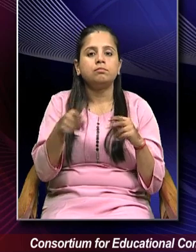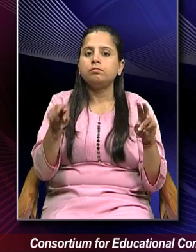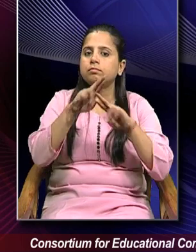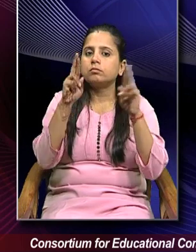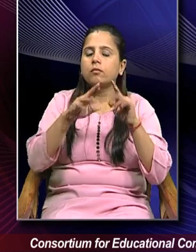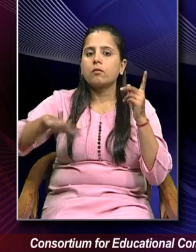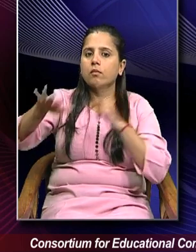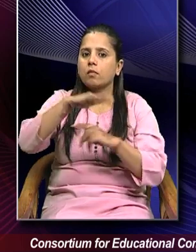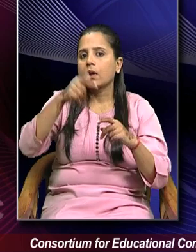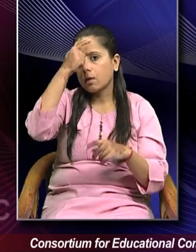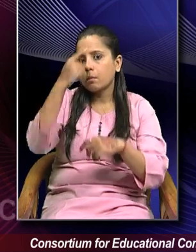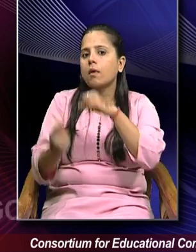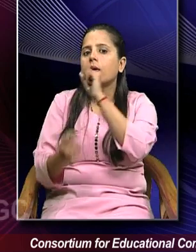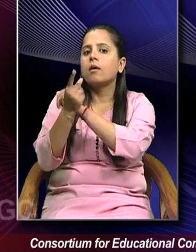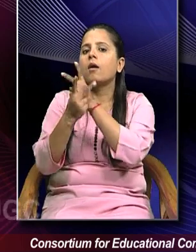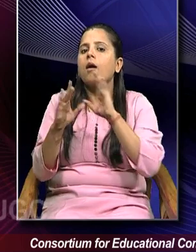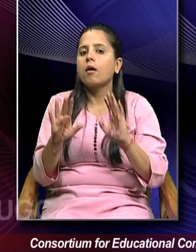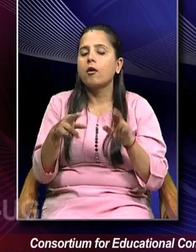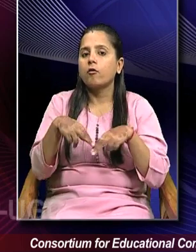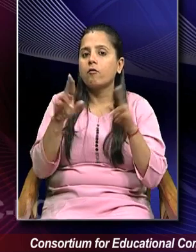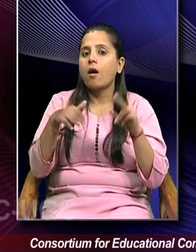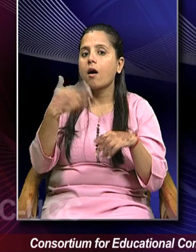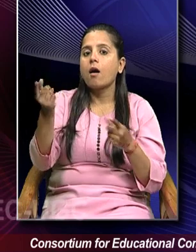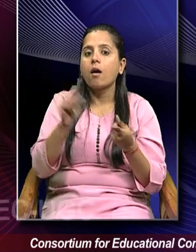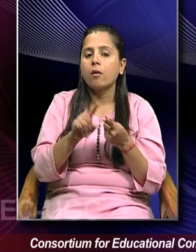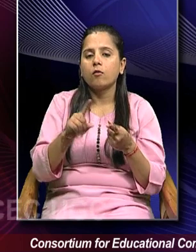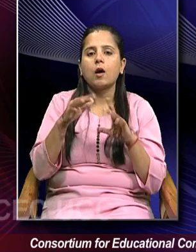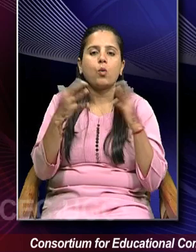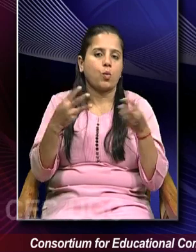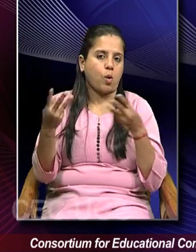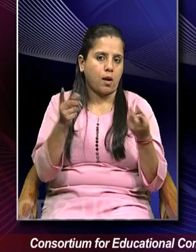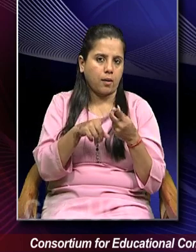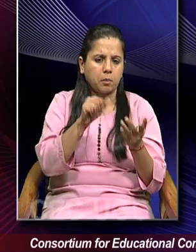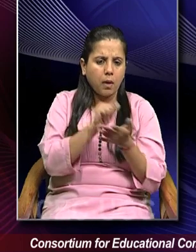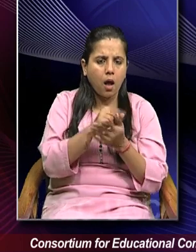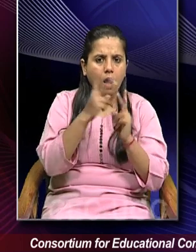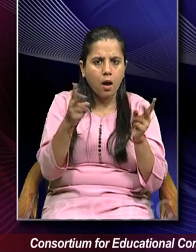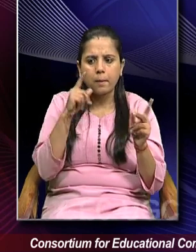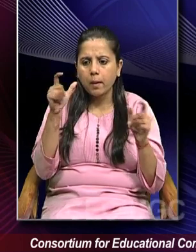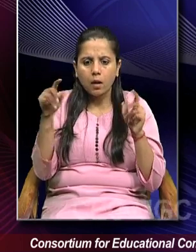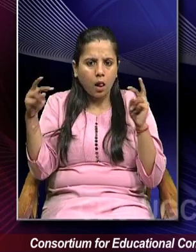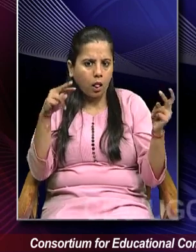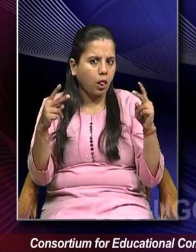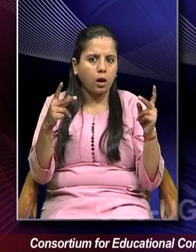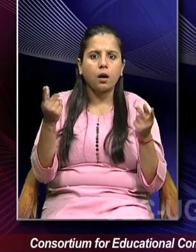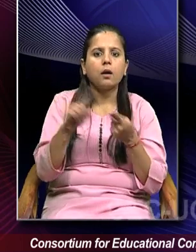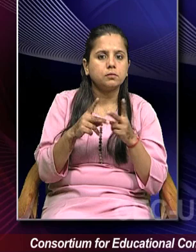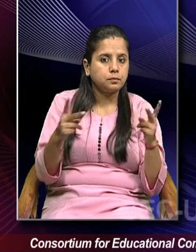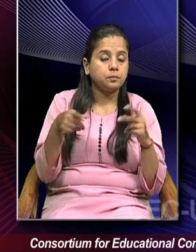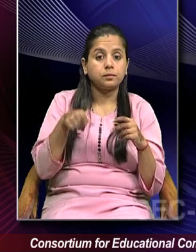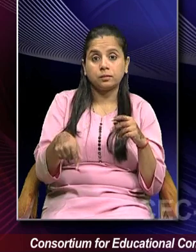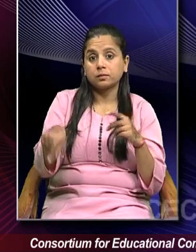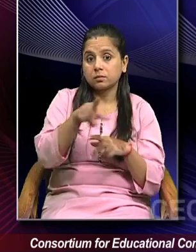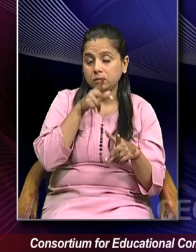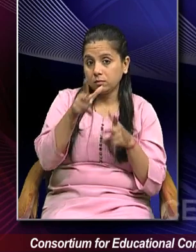international situation which finally led to the First World War. And we also talked about the